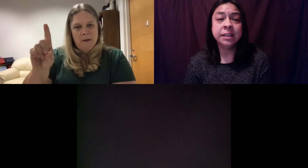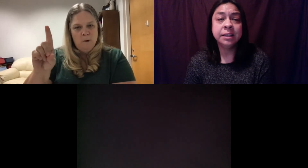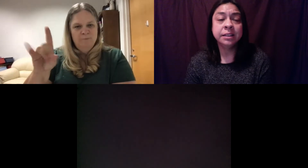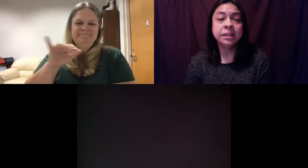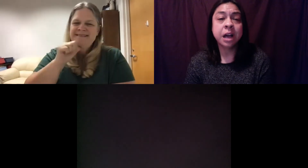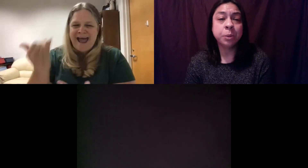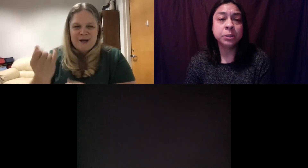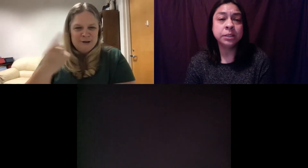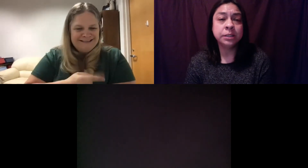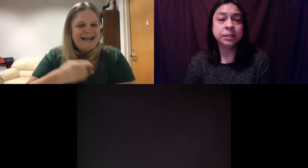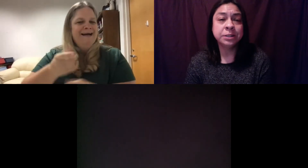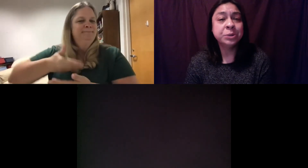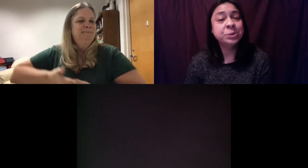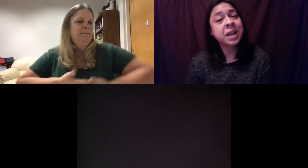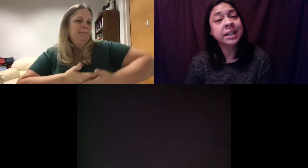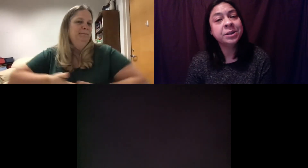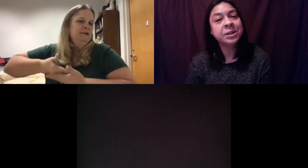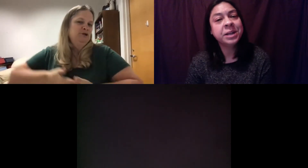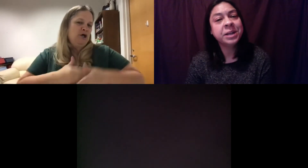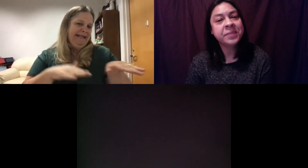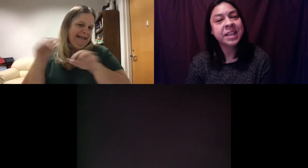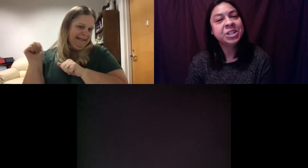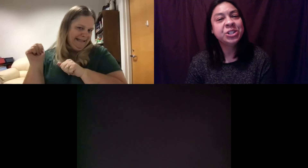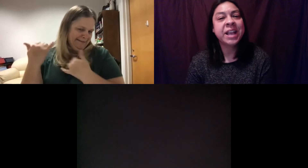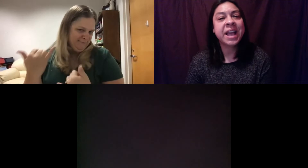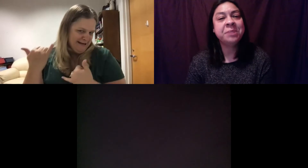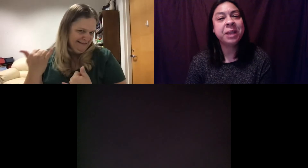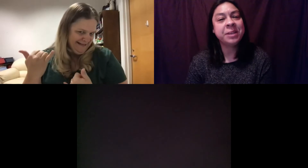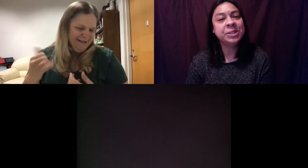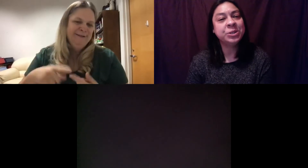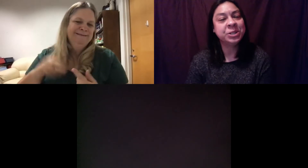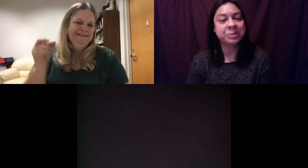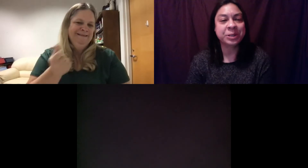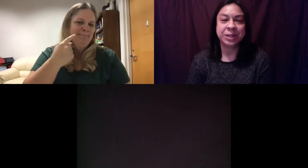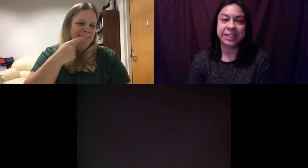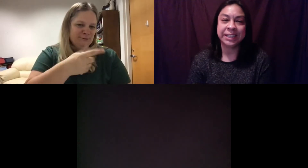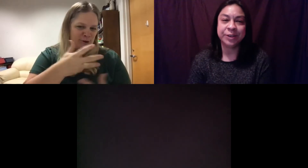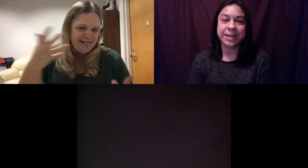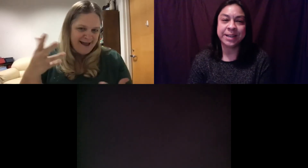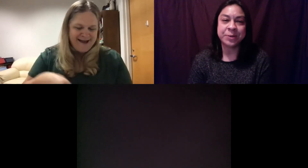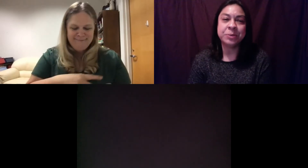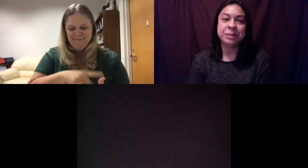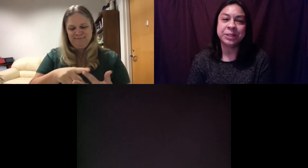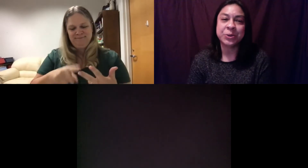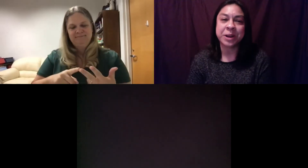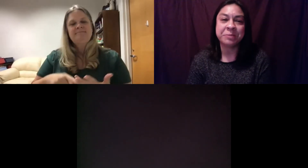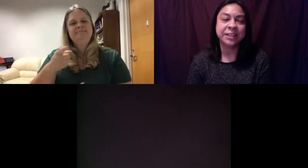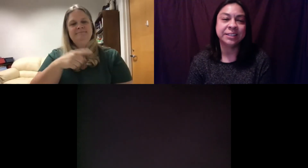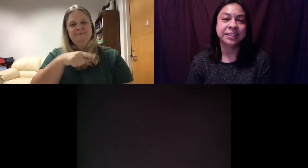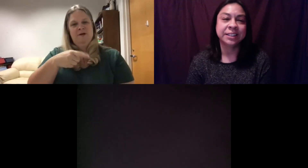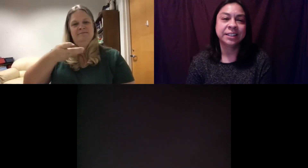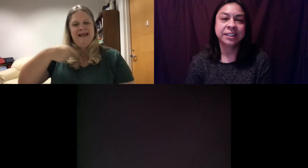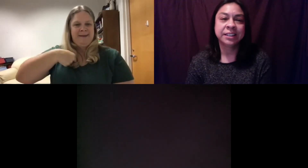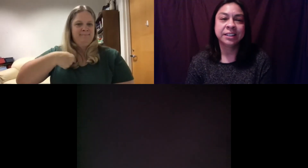Lee Godbold, who's not here today. She had a baby, so she's on maternity leave right now. We missed her quite a bit.